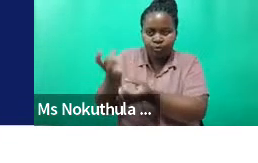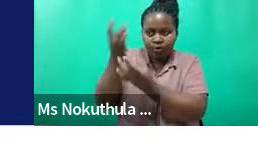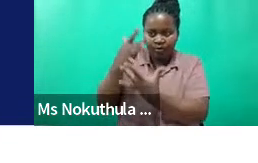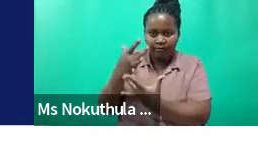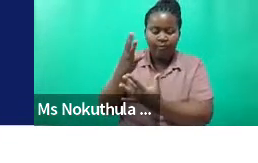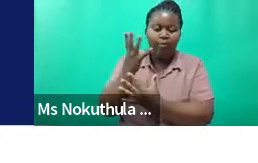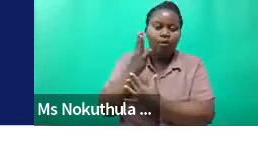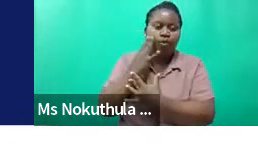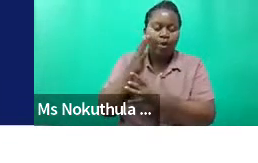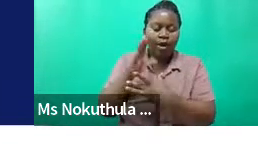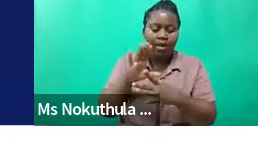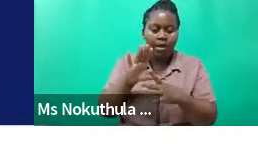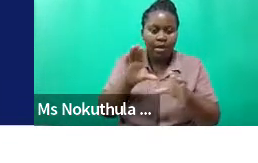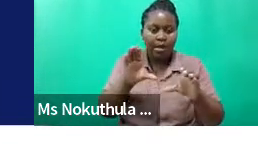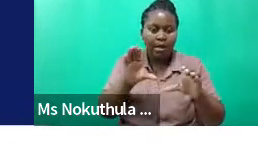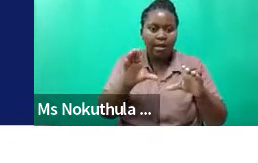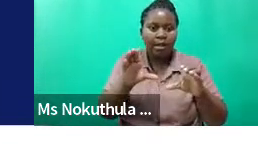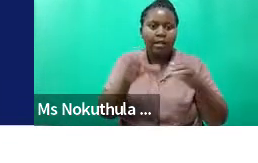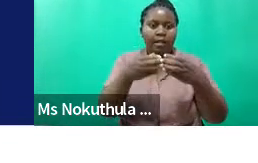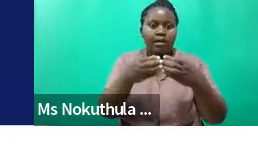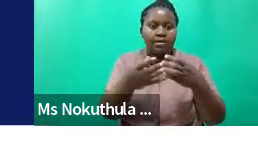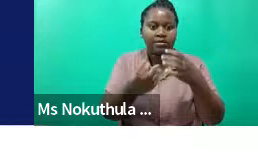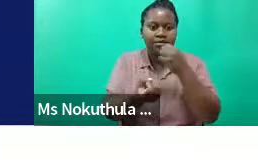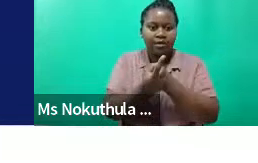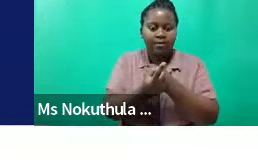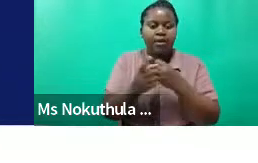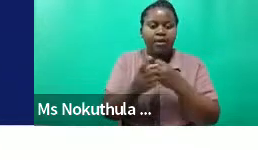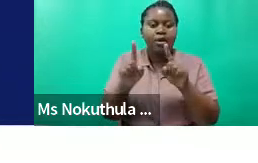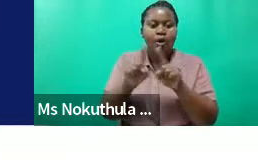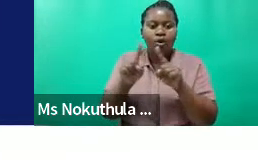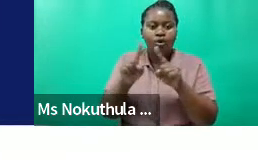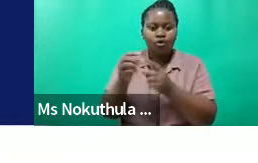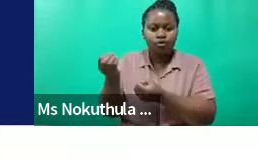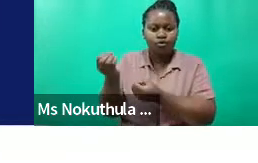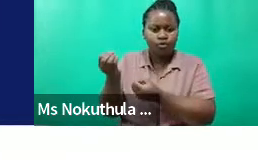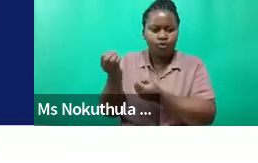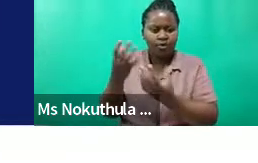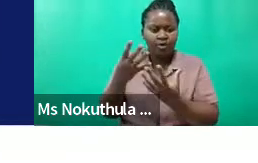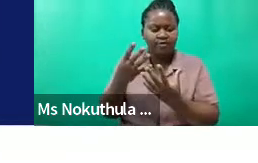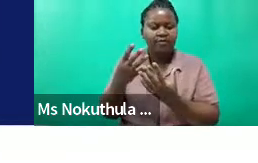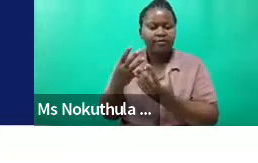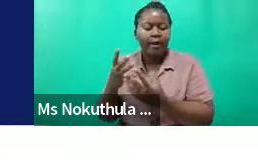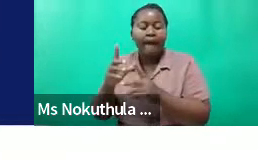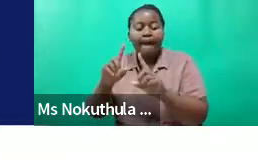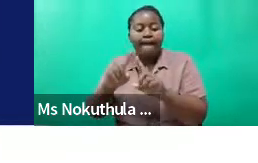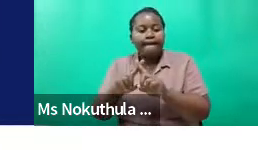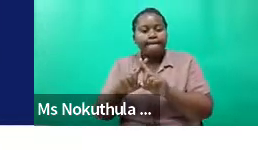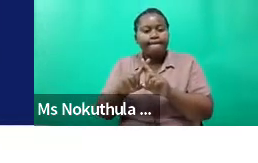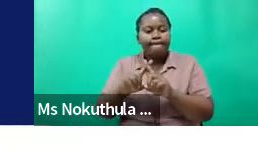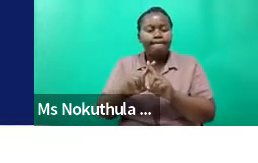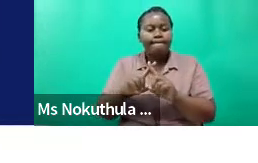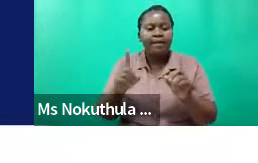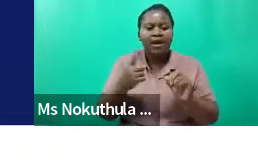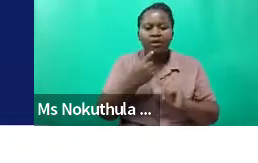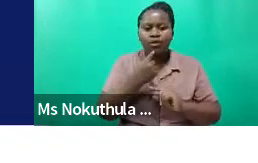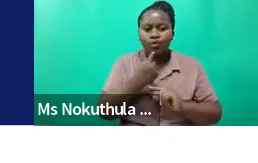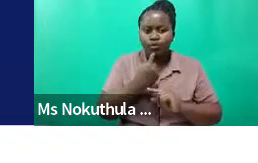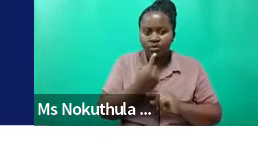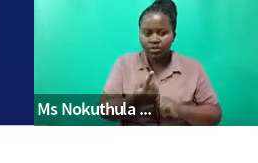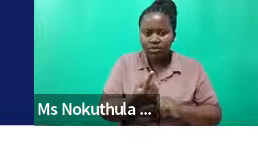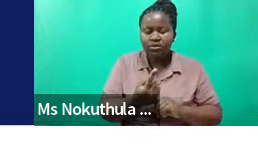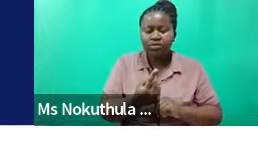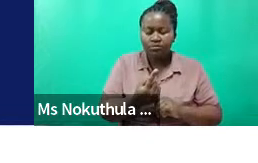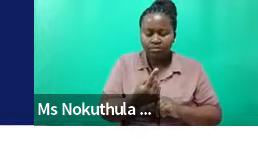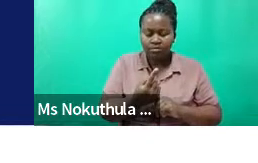classes. They also provided her with notes. However, she had indicated that it then